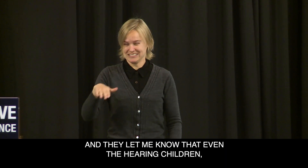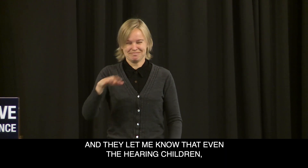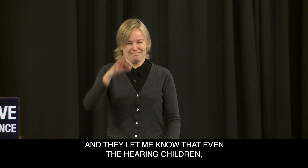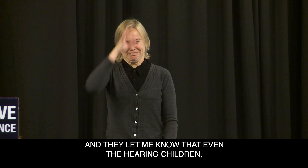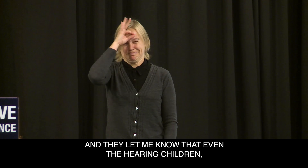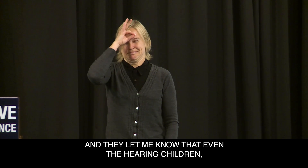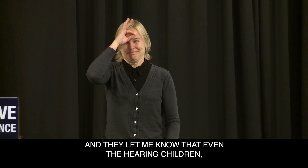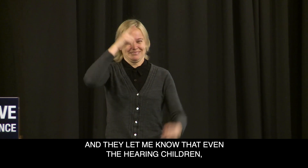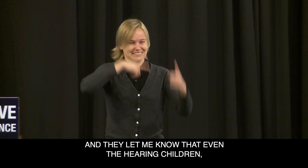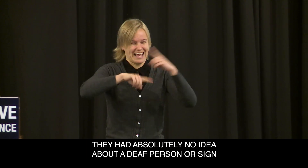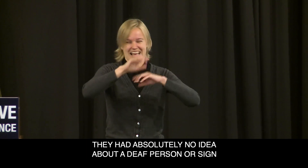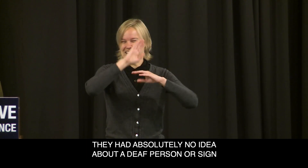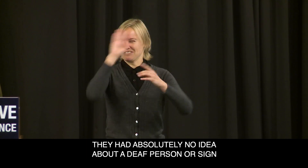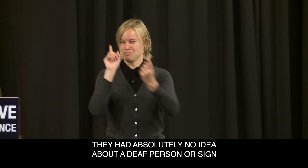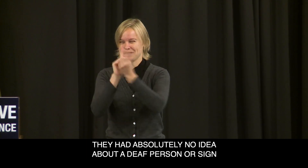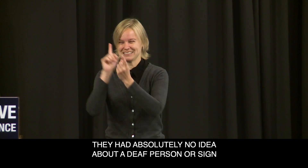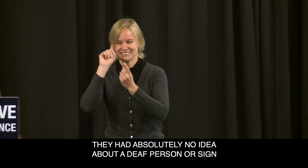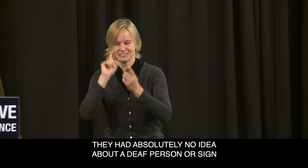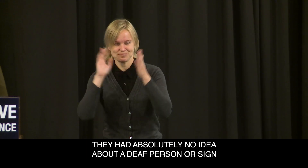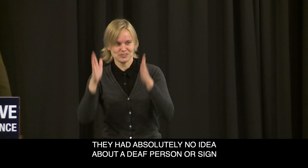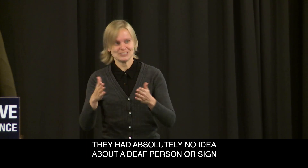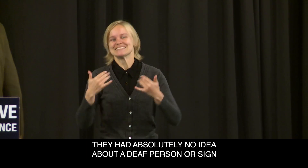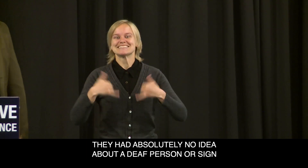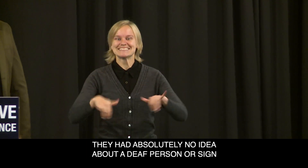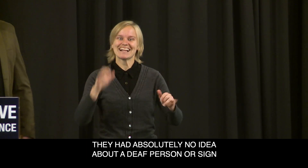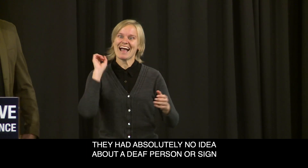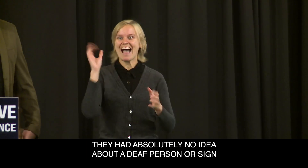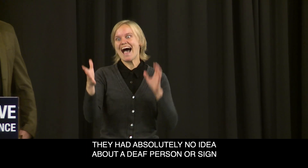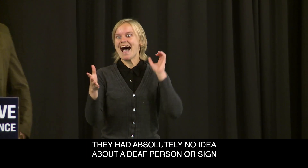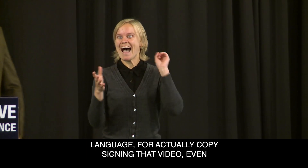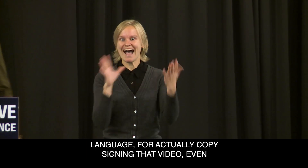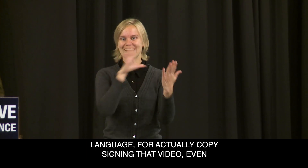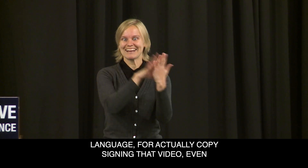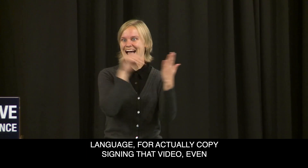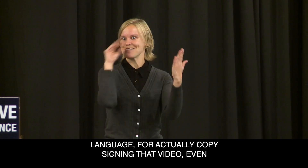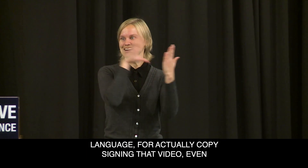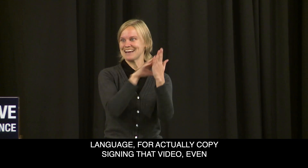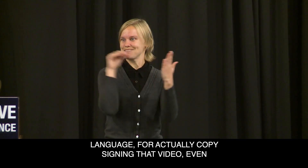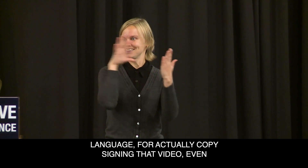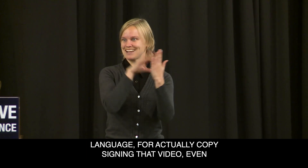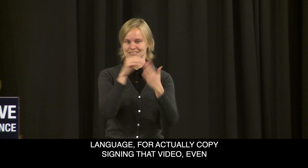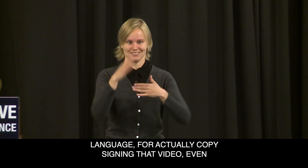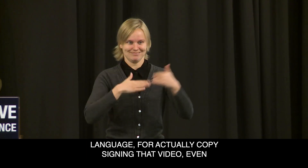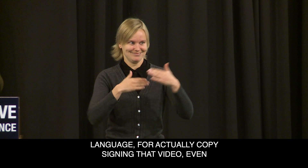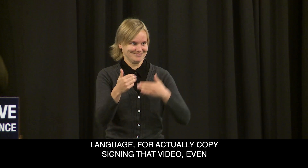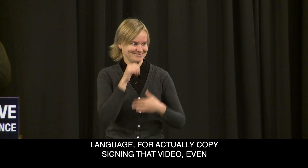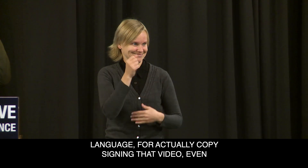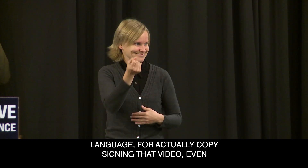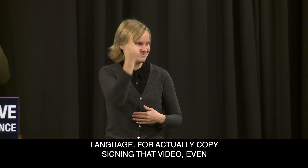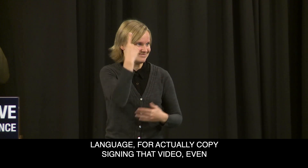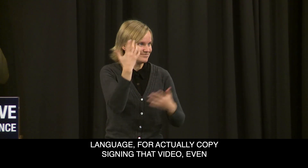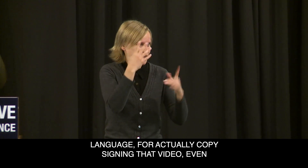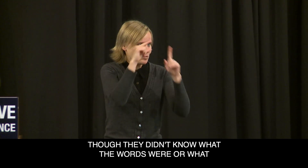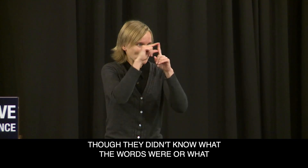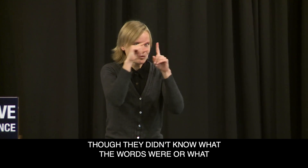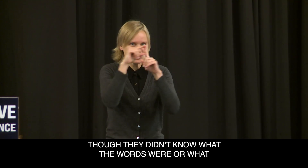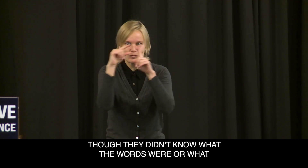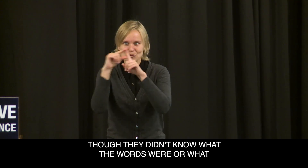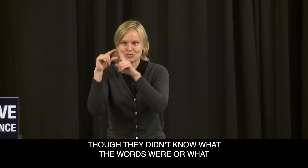even the hearing children that had absolutely no idea about a deaf person or sign language were actually copy signing that video, even though they didn't know what